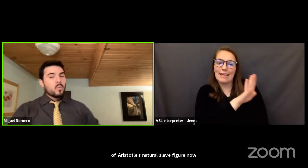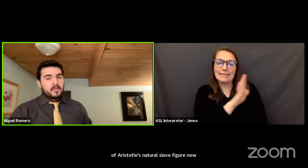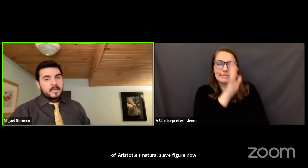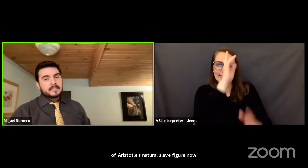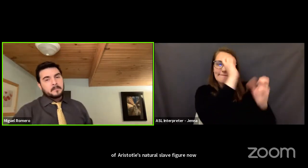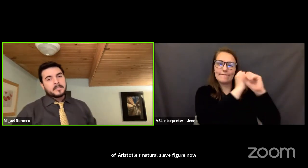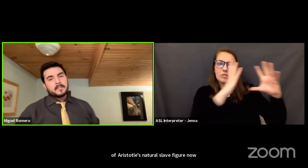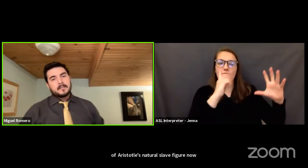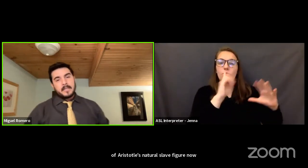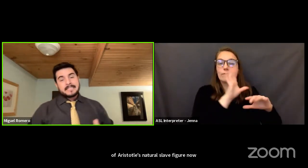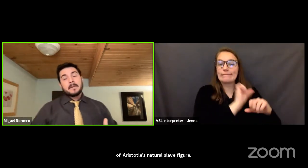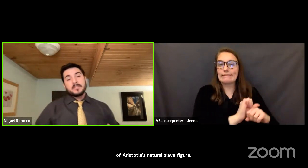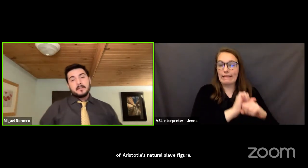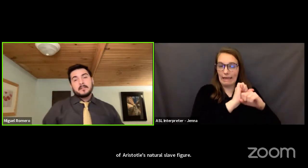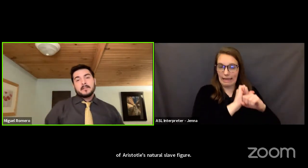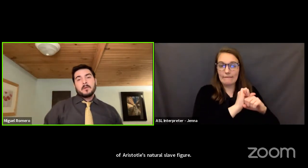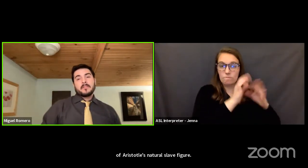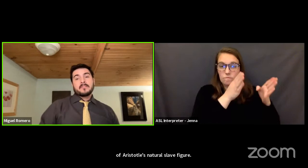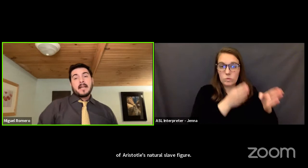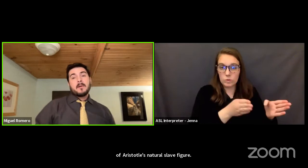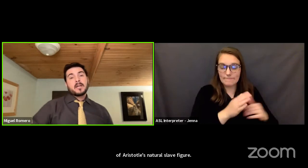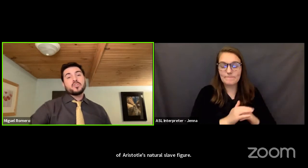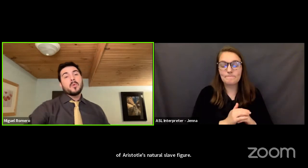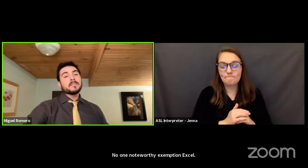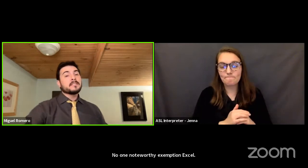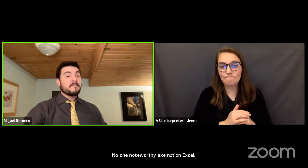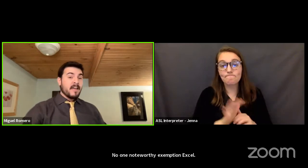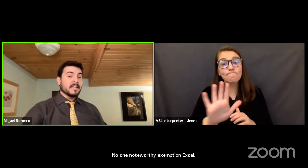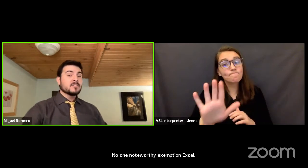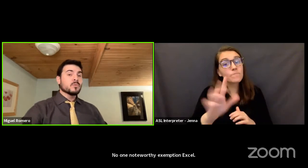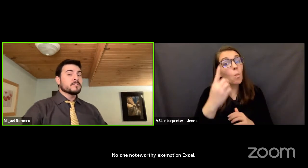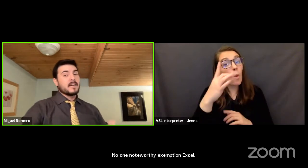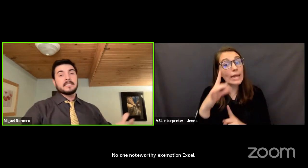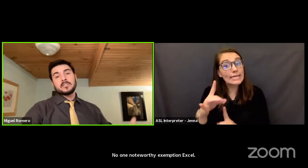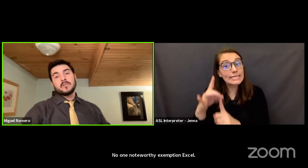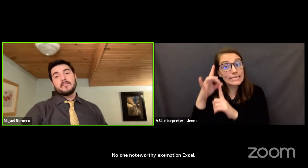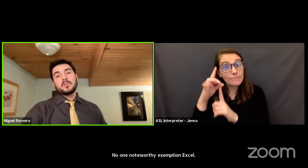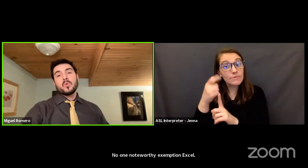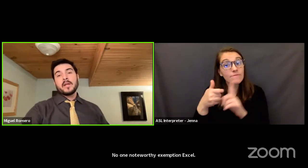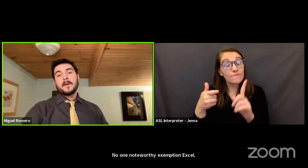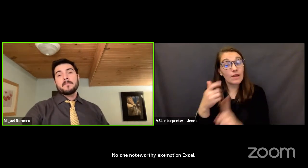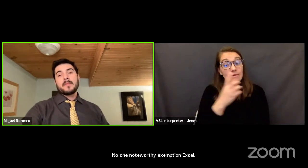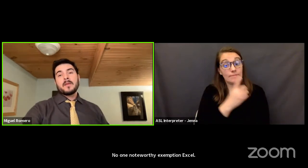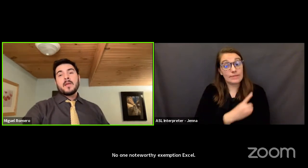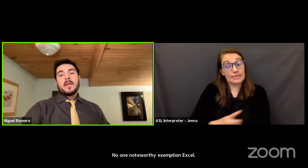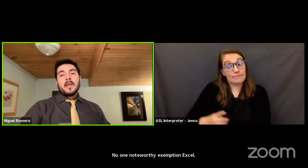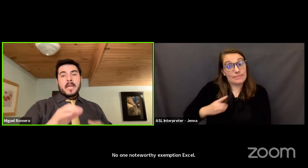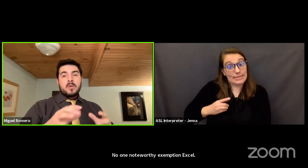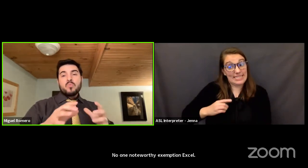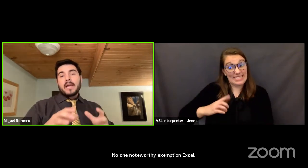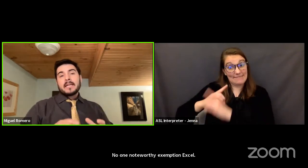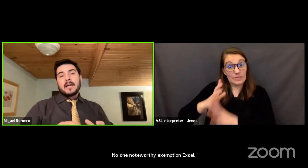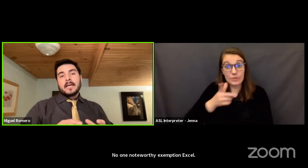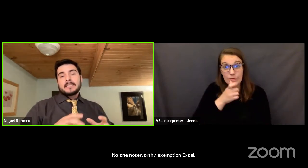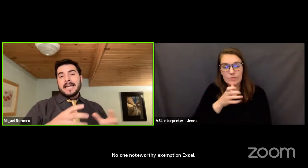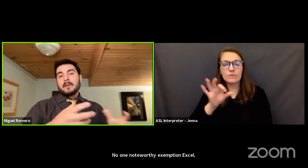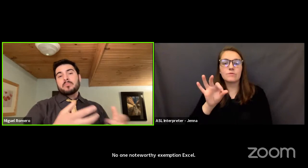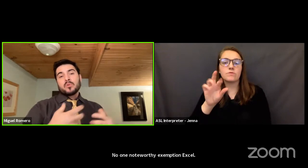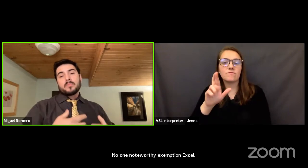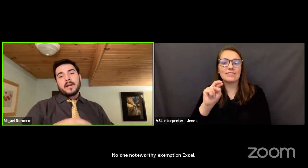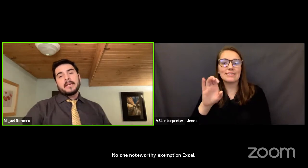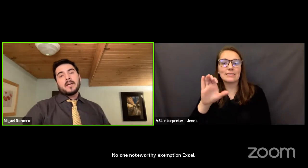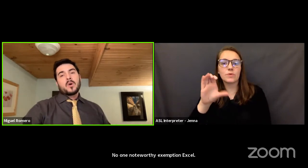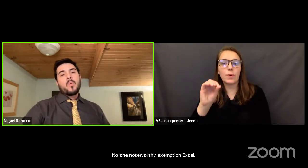one noteworthy exception among the Salamancan Thomist defense was Francisco de Vitoria. He recognized